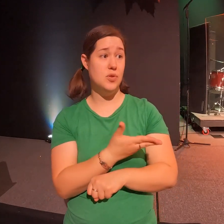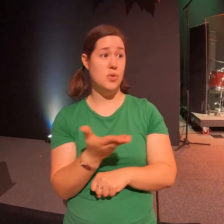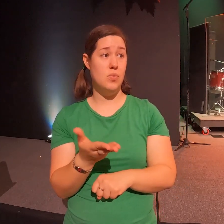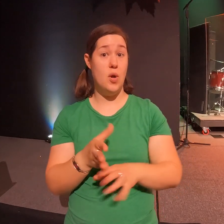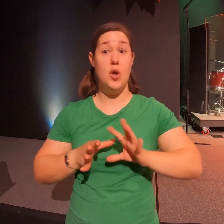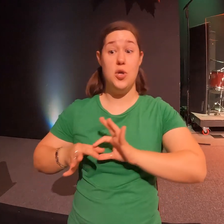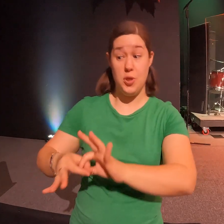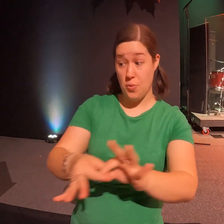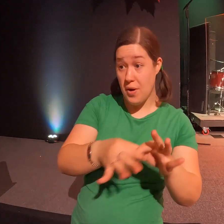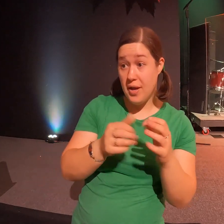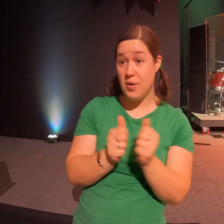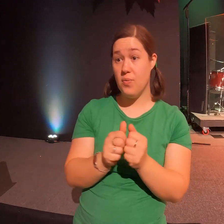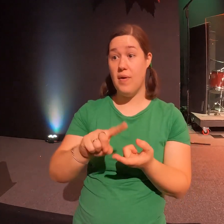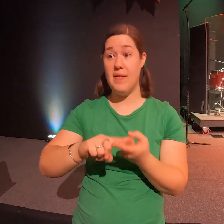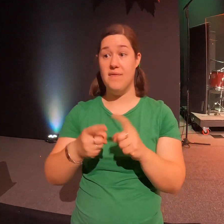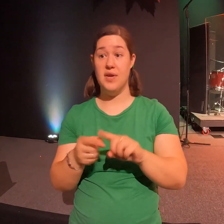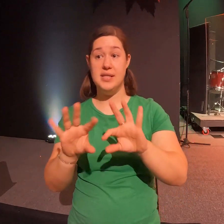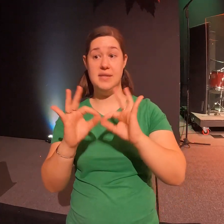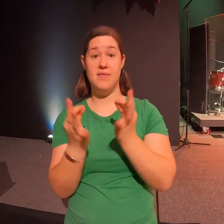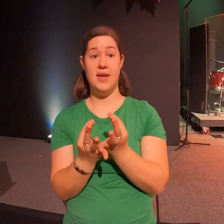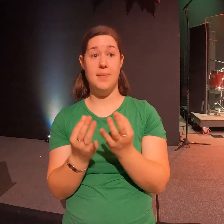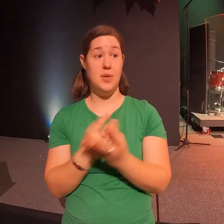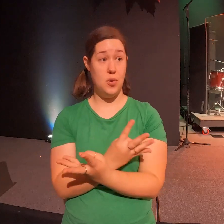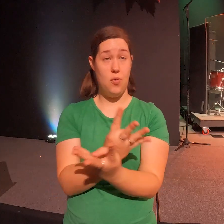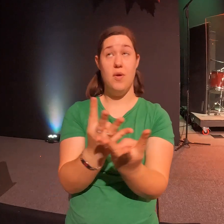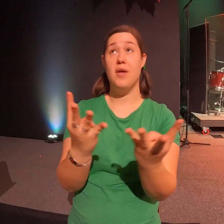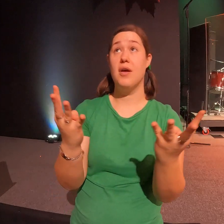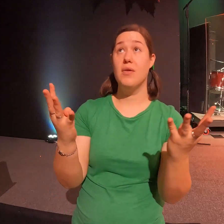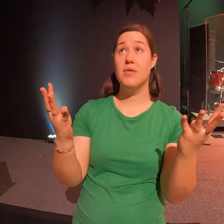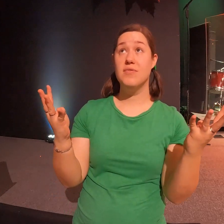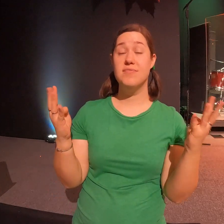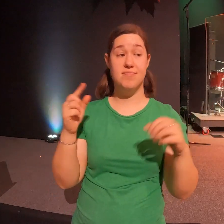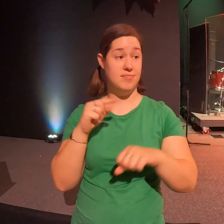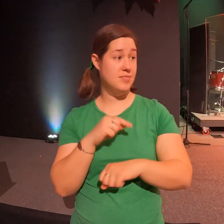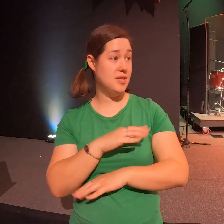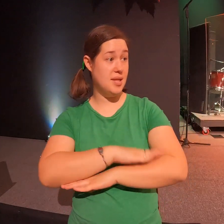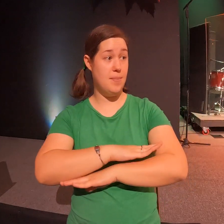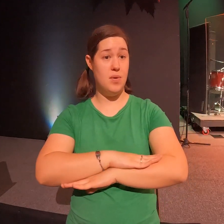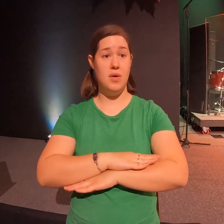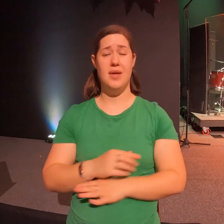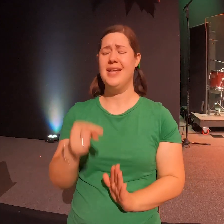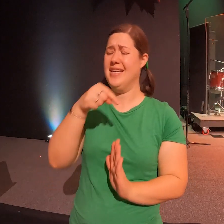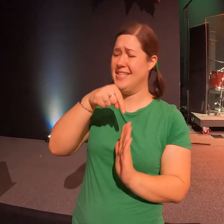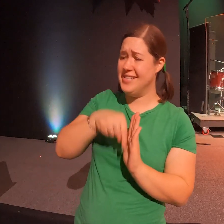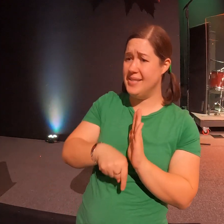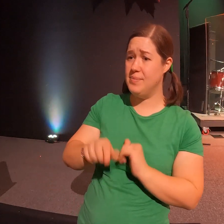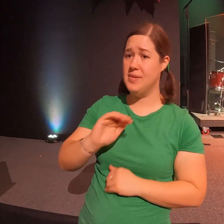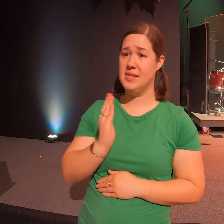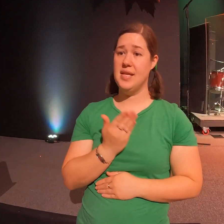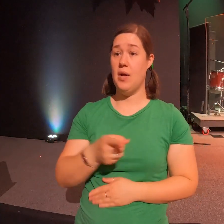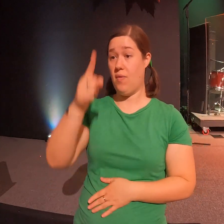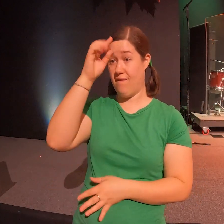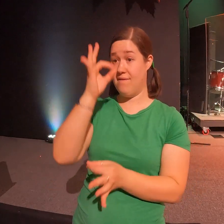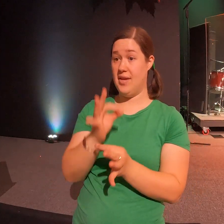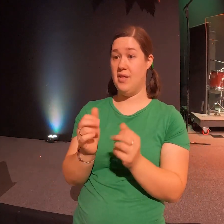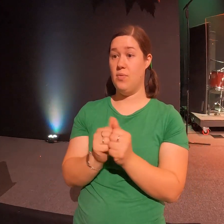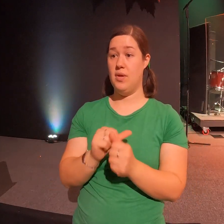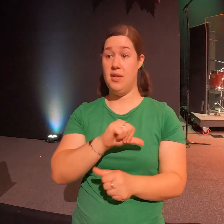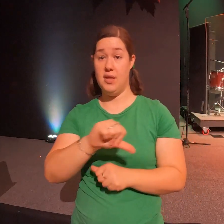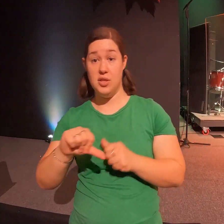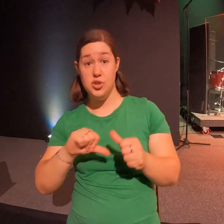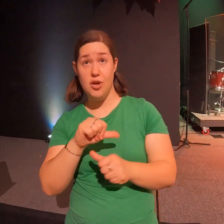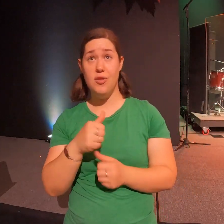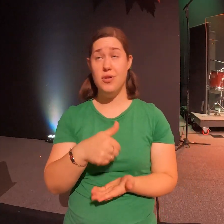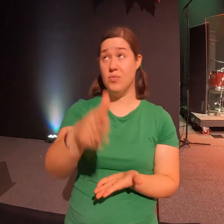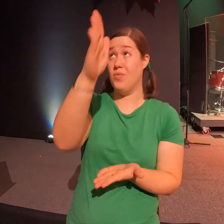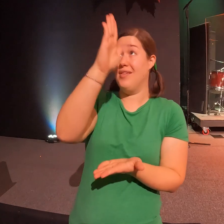a table. It deepens our faith in one another. It deepens our faith in God. And Jesus came and he took